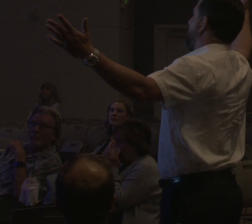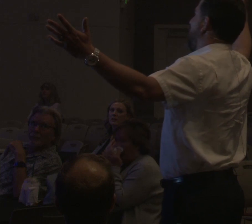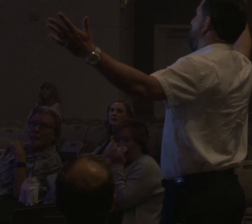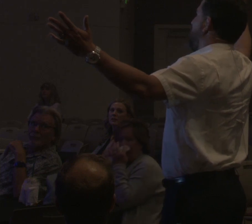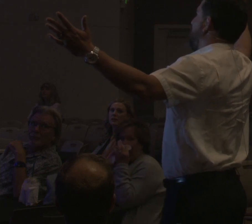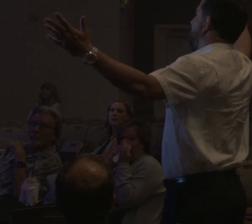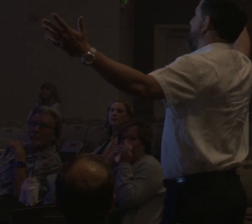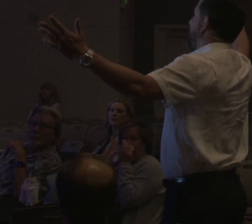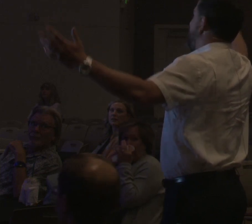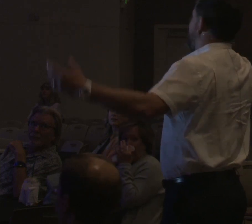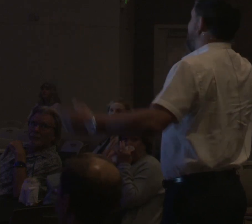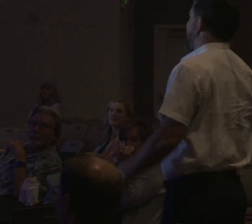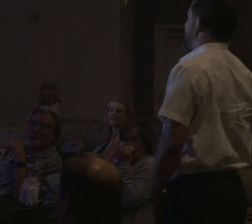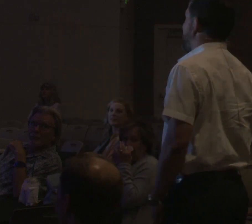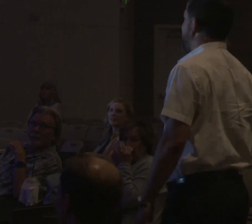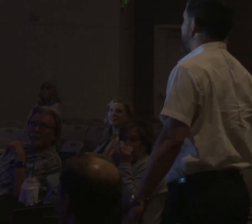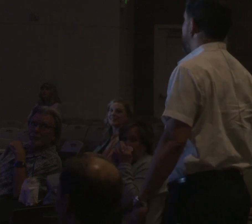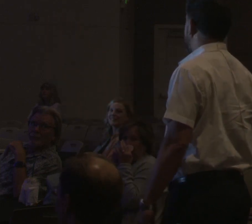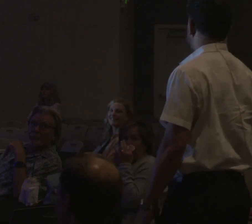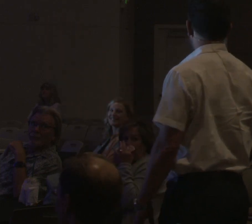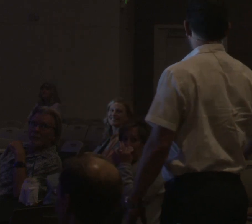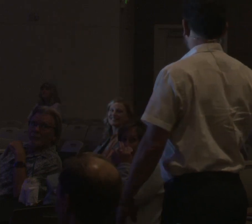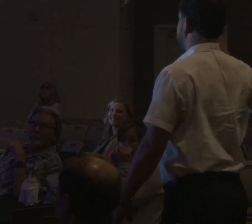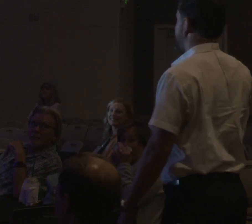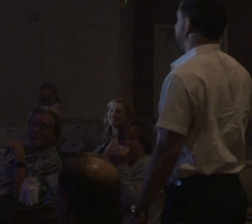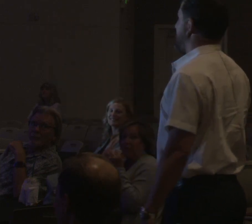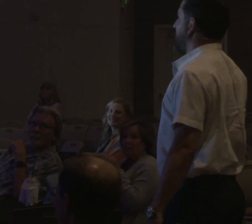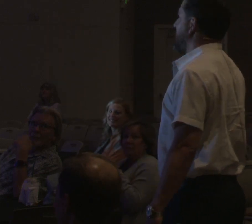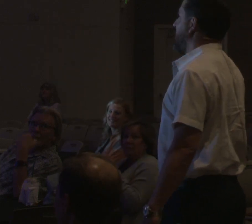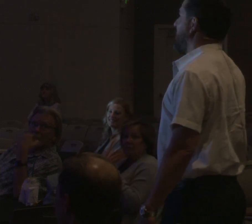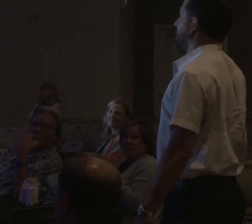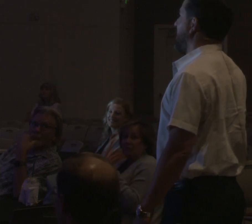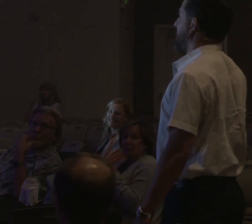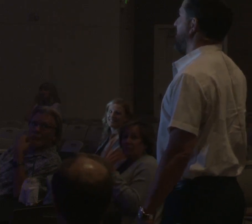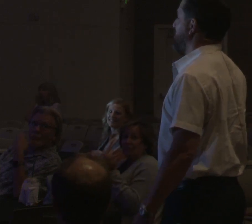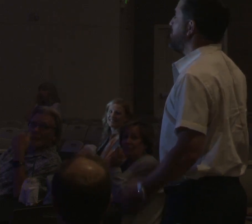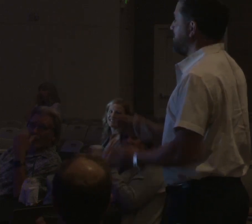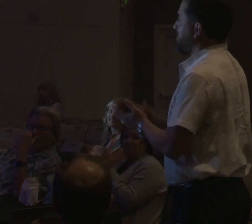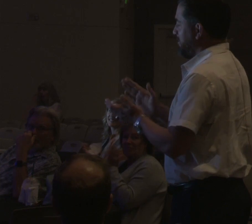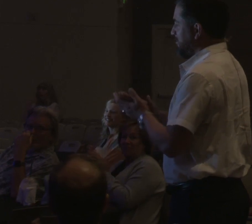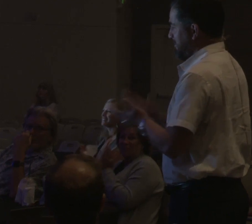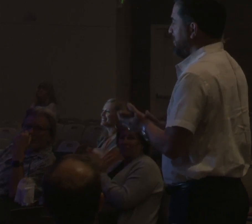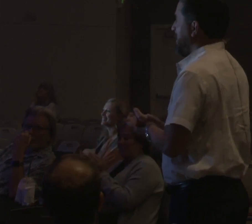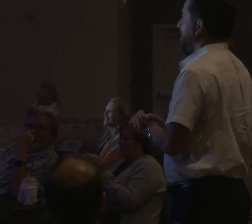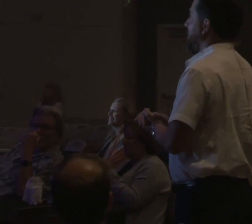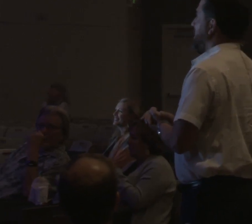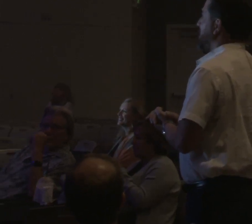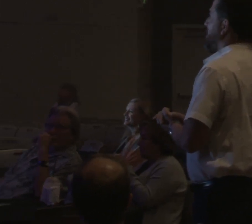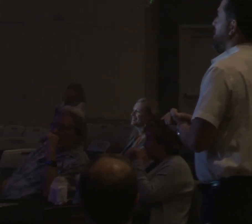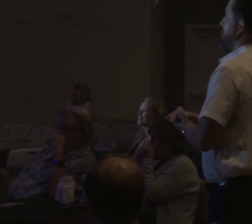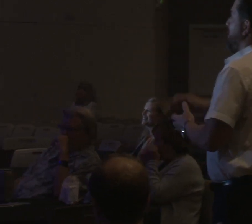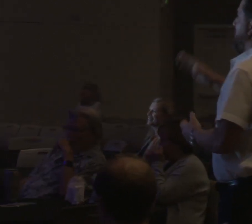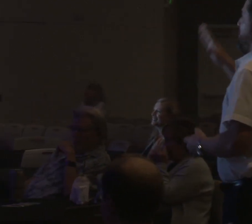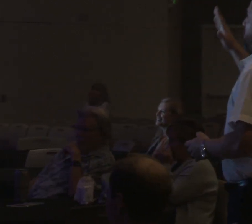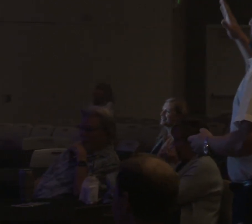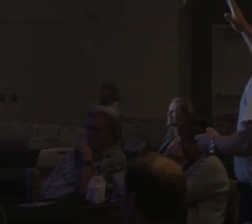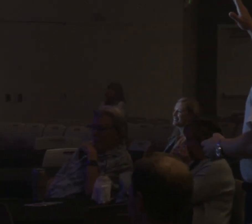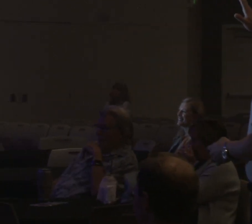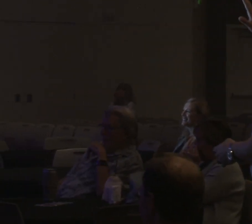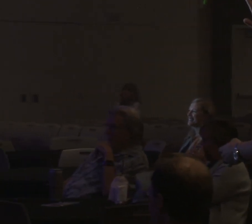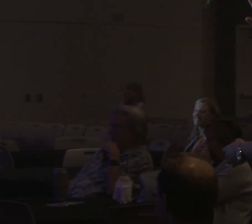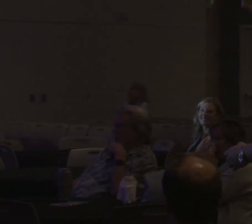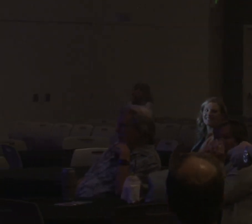Auctions are great. This is Roland. He's on our Partners in Hope leadership team, in case you haven't known Roland. Right. Good morning. Thank you for serving. Good morning, Roland. Good morning.